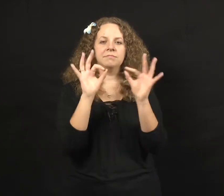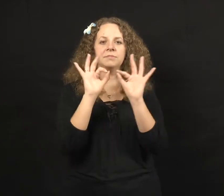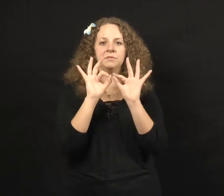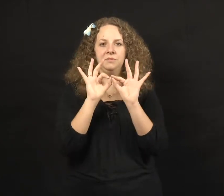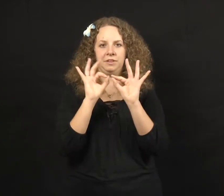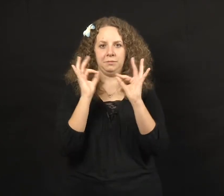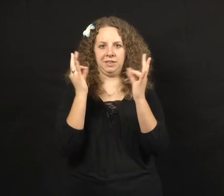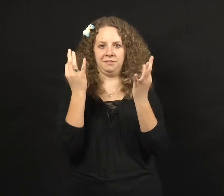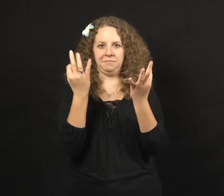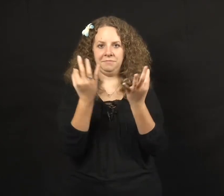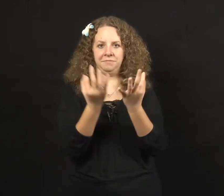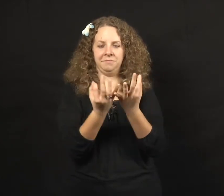Family.